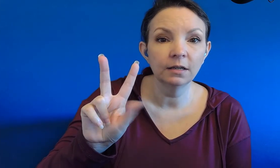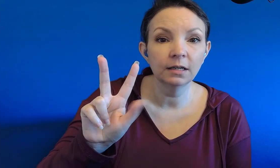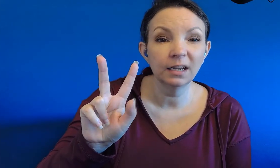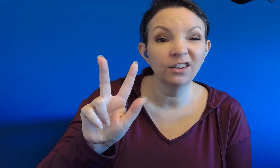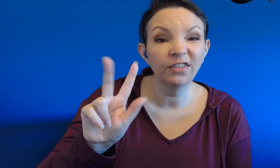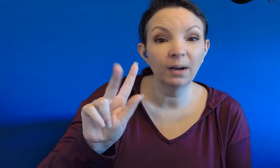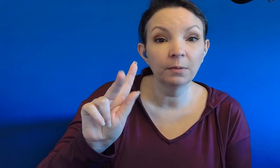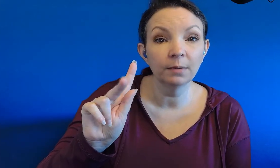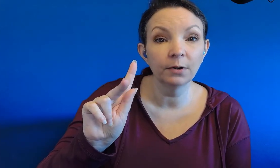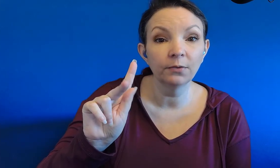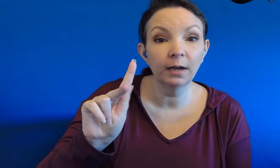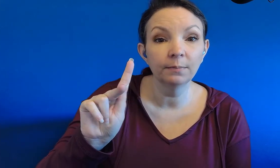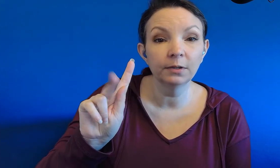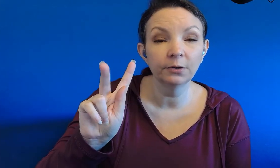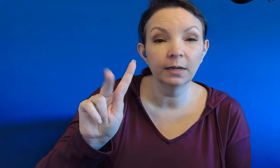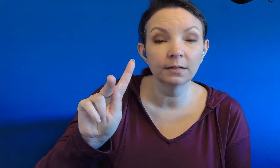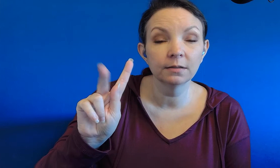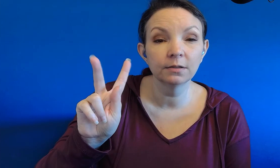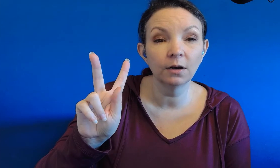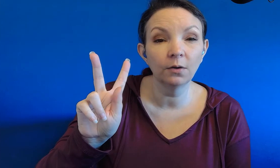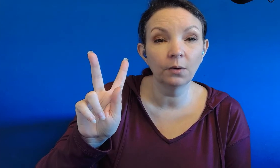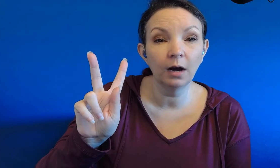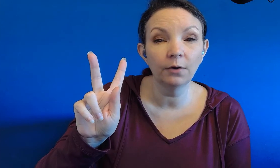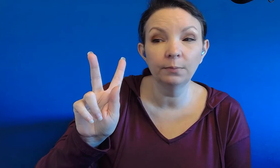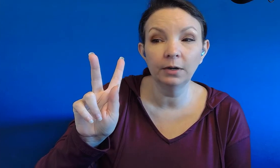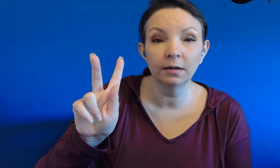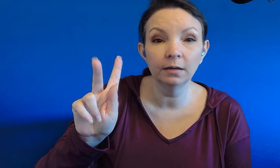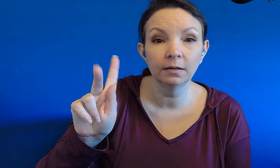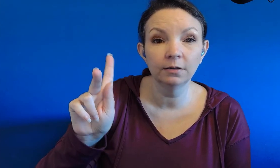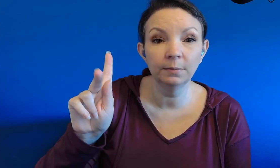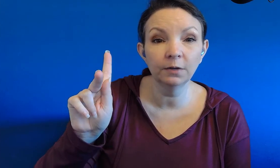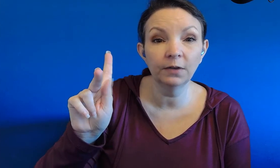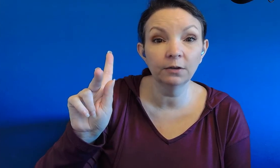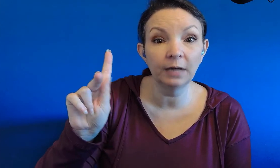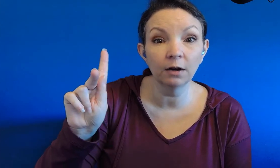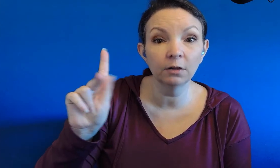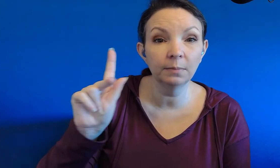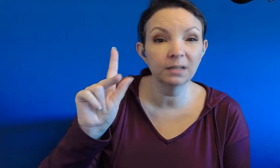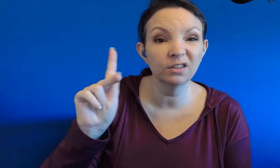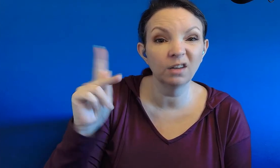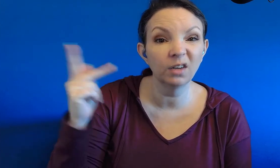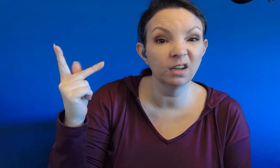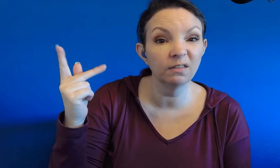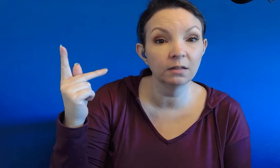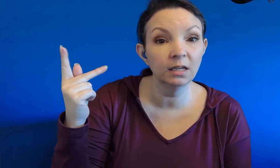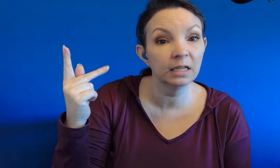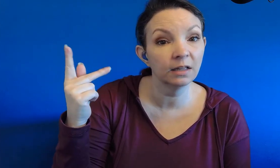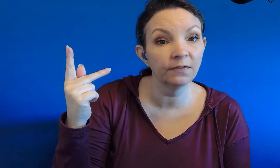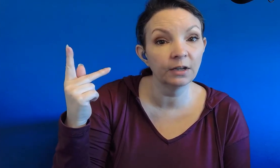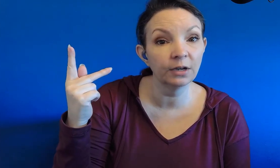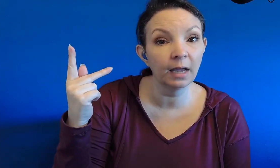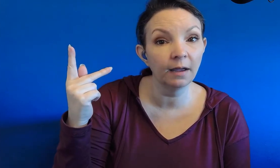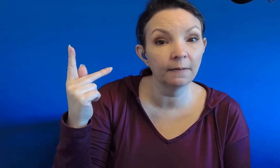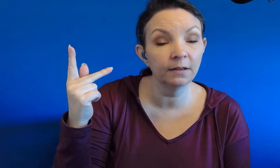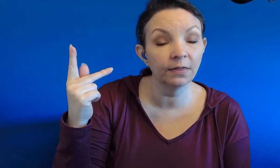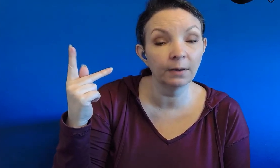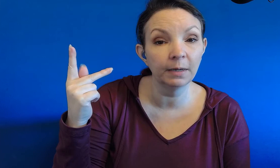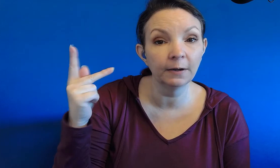your thumb, you're going to put it right in between. So I would bring your middle finger down a little bit so that way you can easily fit your thumb in there to make